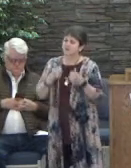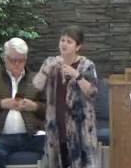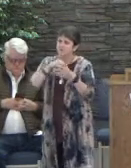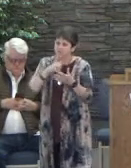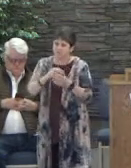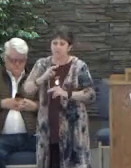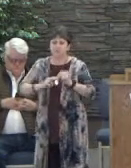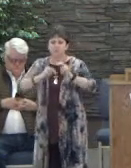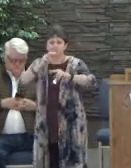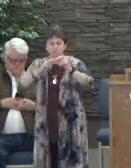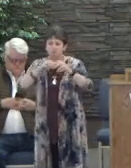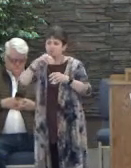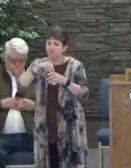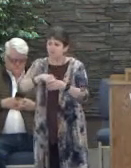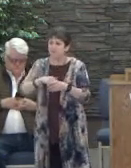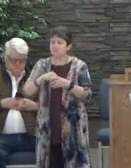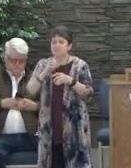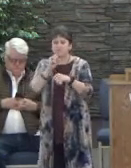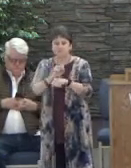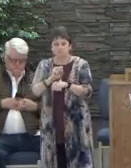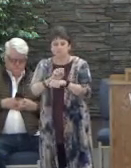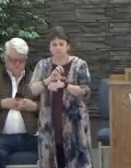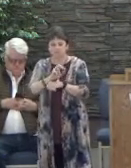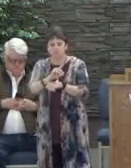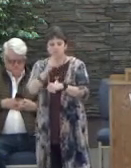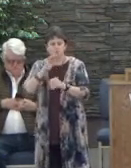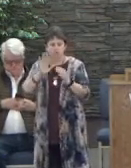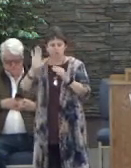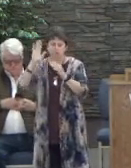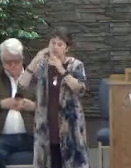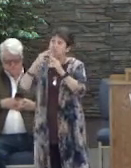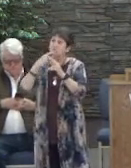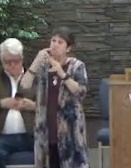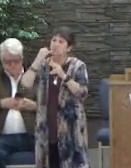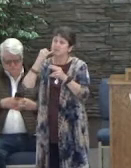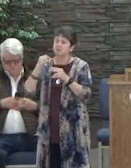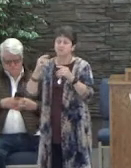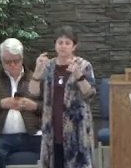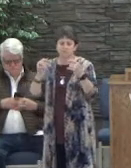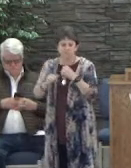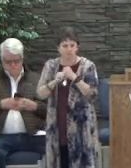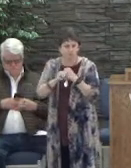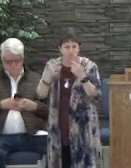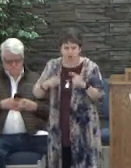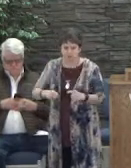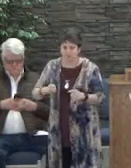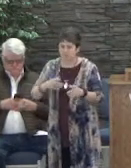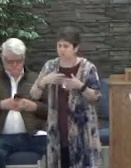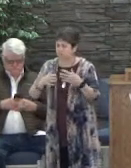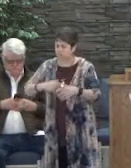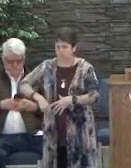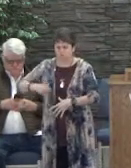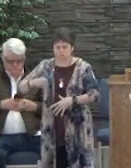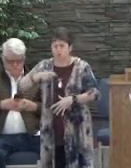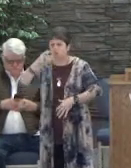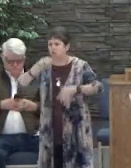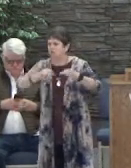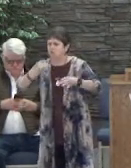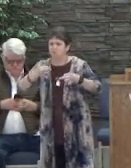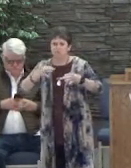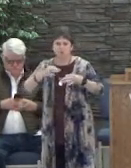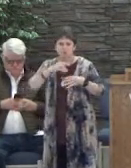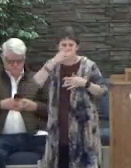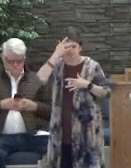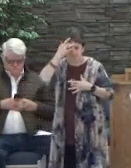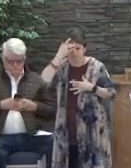they have built in it a sanctuary for your name, saying, if calamity comes upon us, whether the sword or judgment or plague